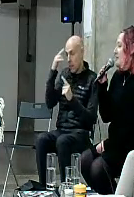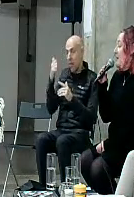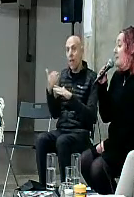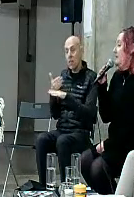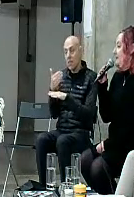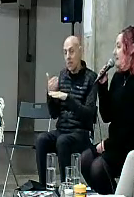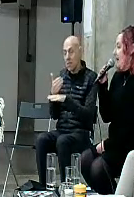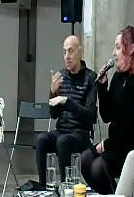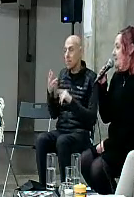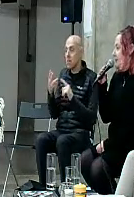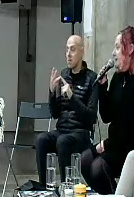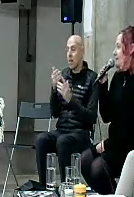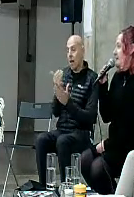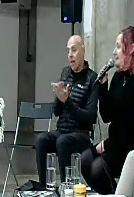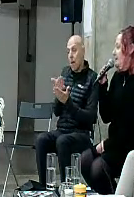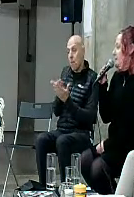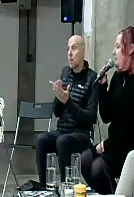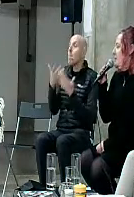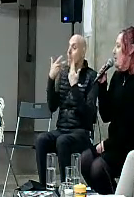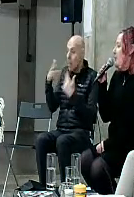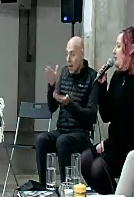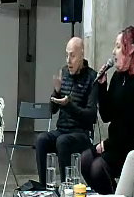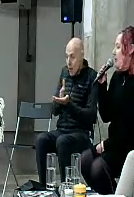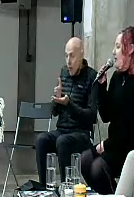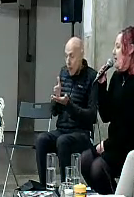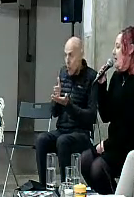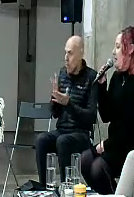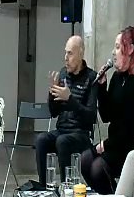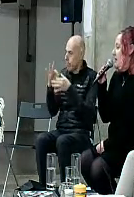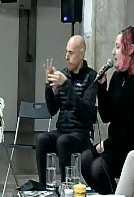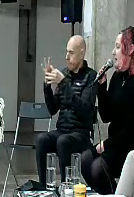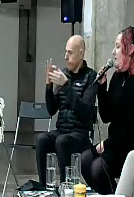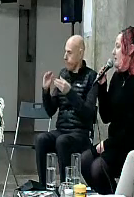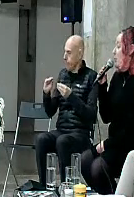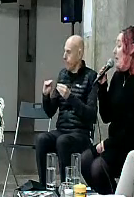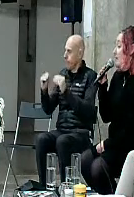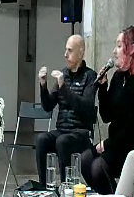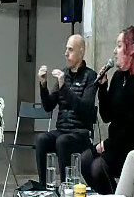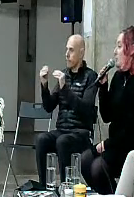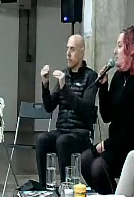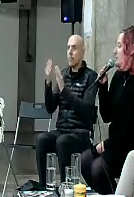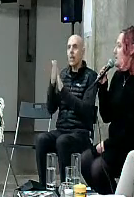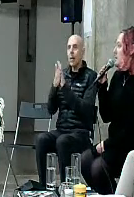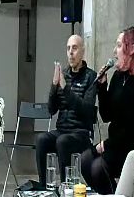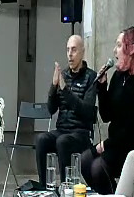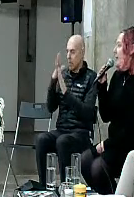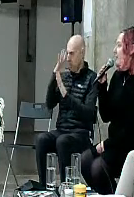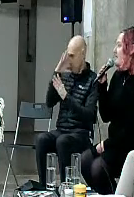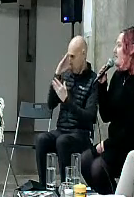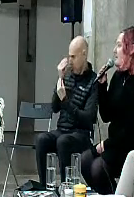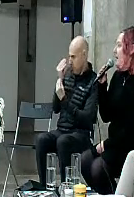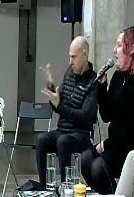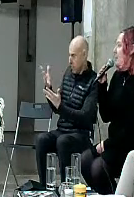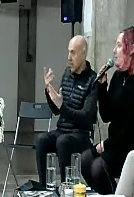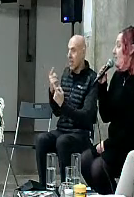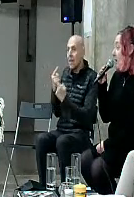activists, and with claimants that have experience of the system, so that it can be well informed